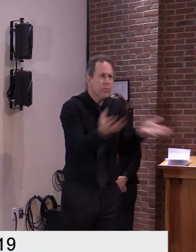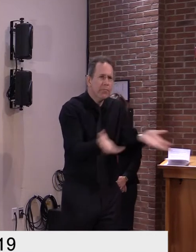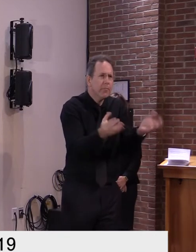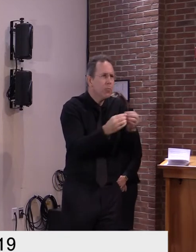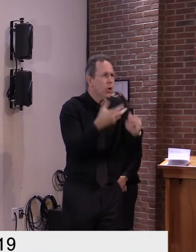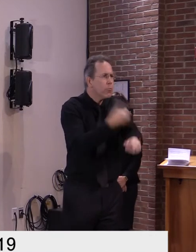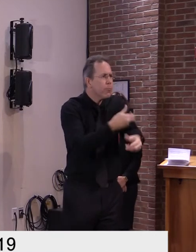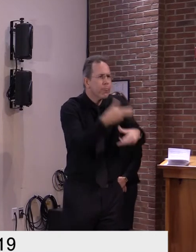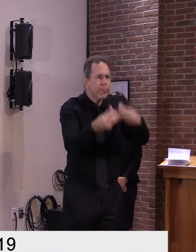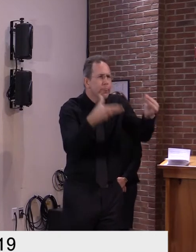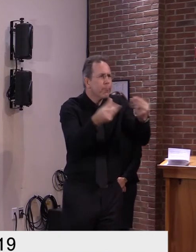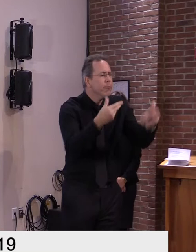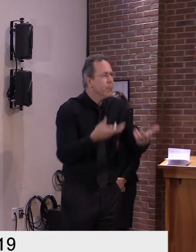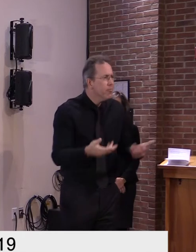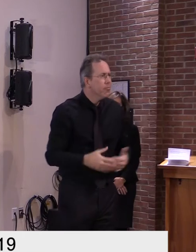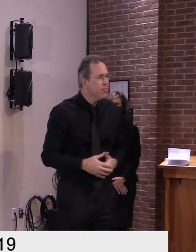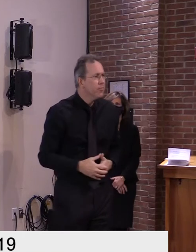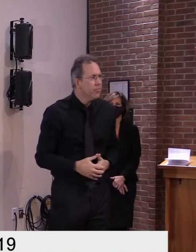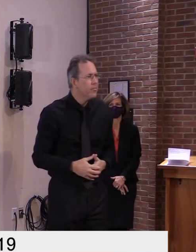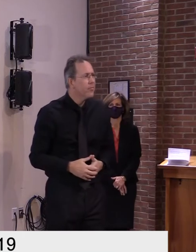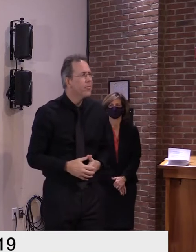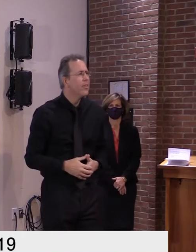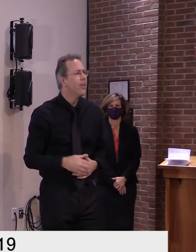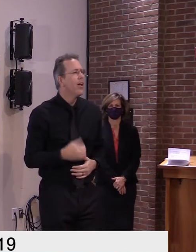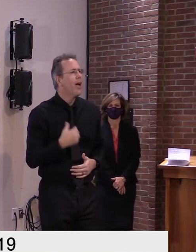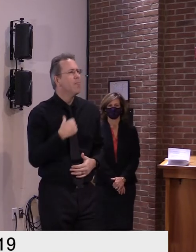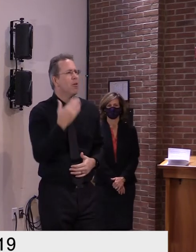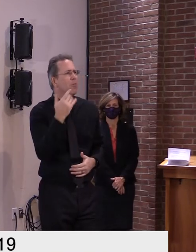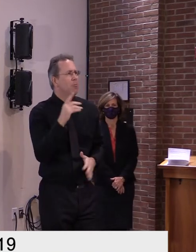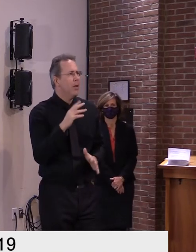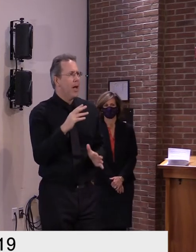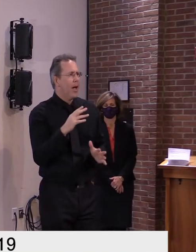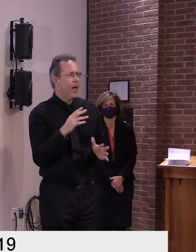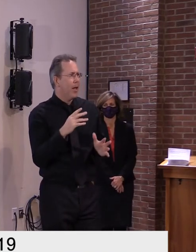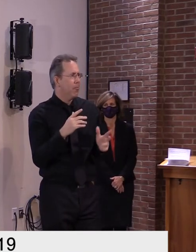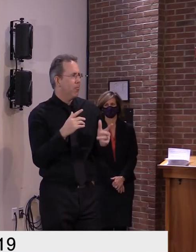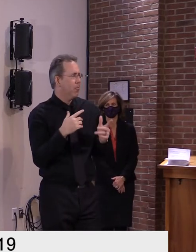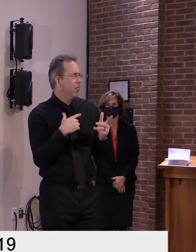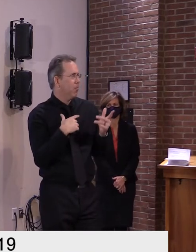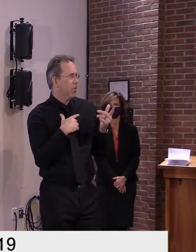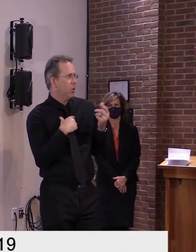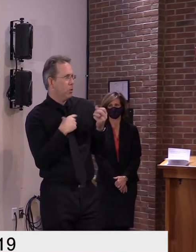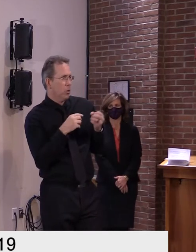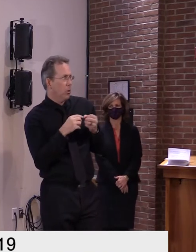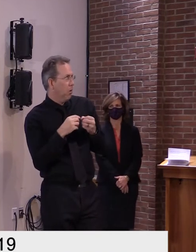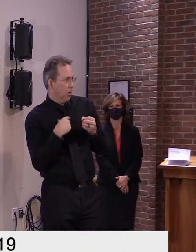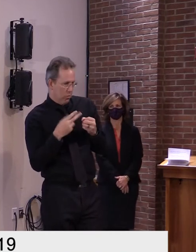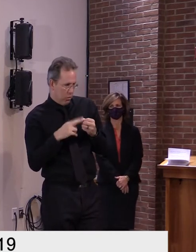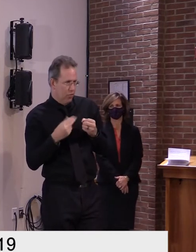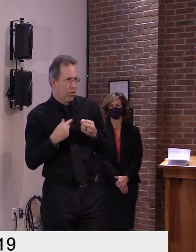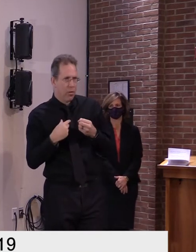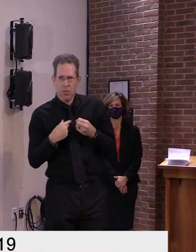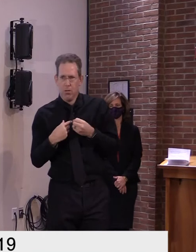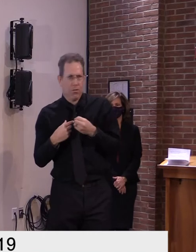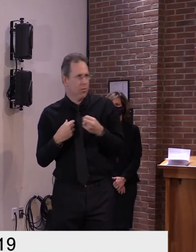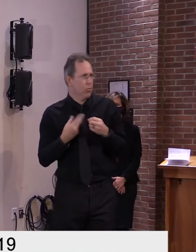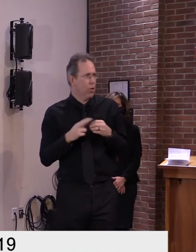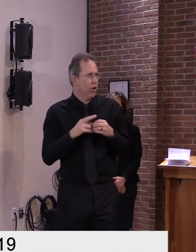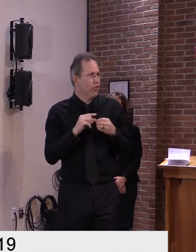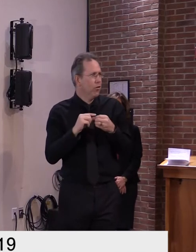But I wouldn't expect it to be a real boondoggle, if you will. I will say that with Moderna